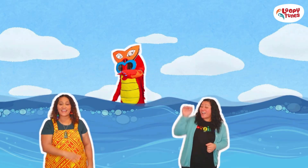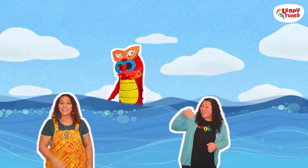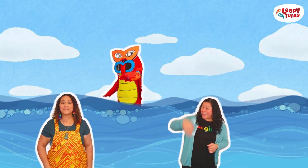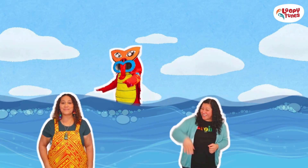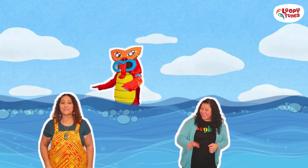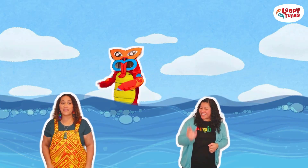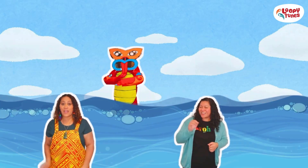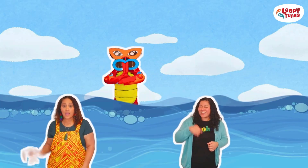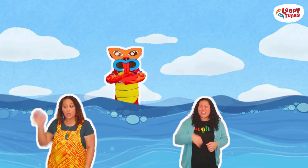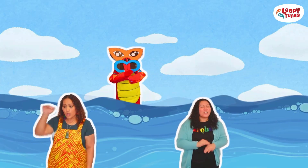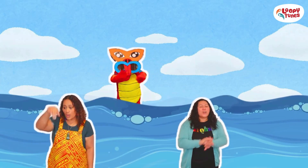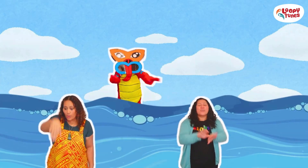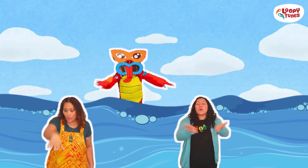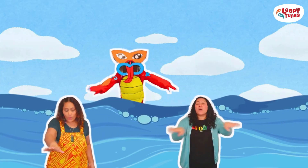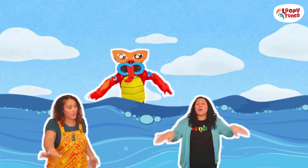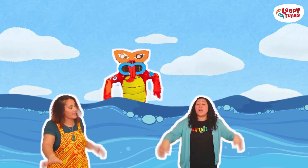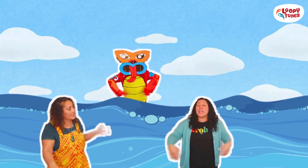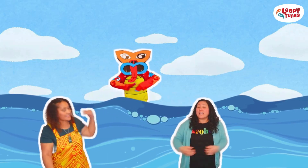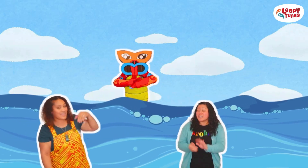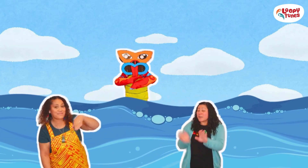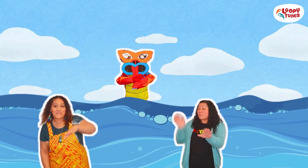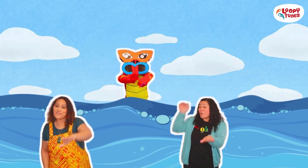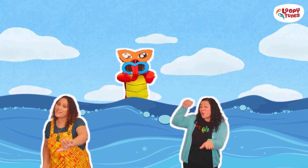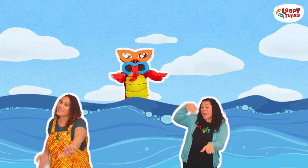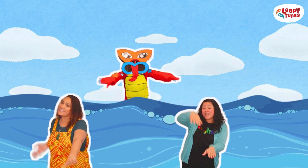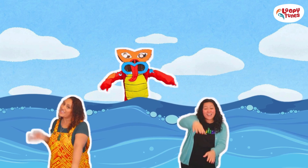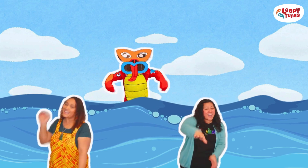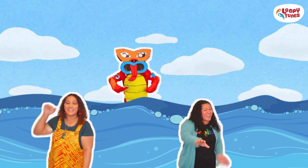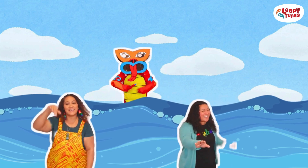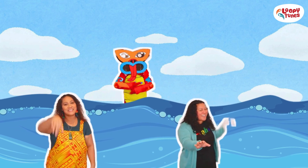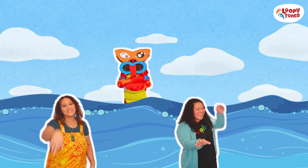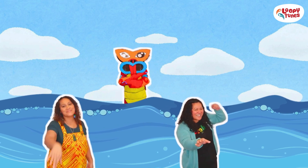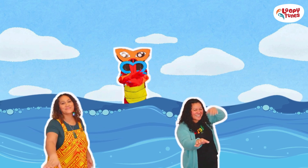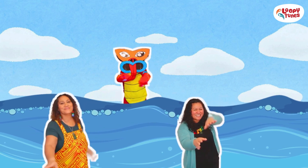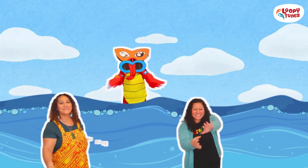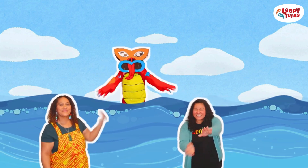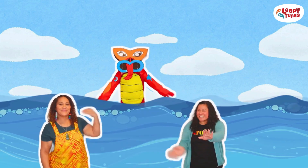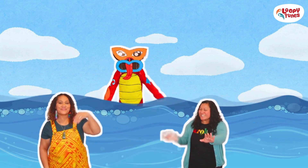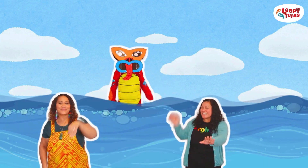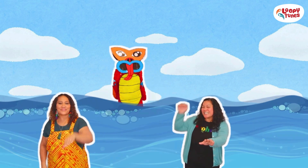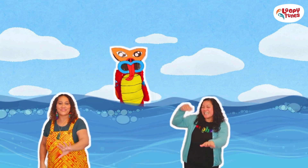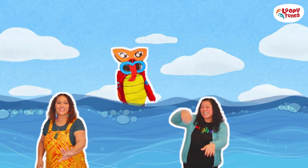Taniwha. Go hoi te moana.